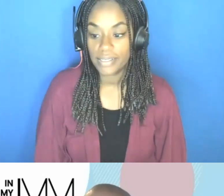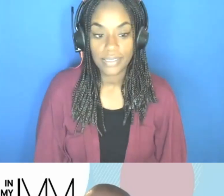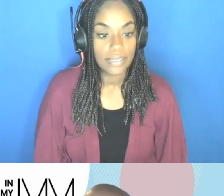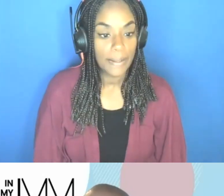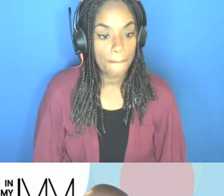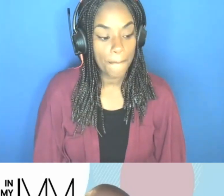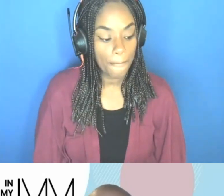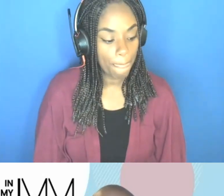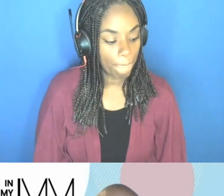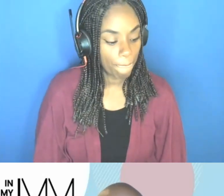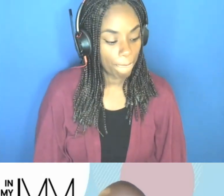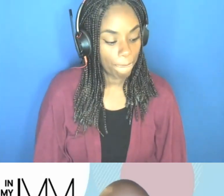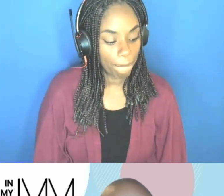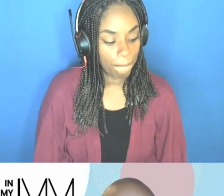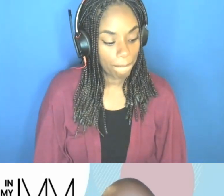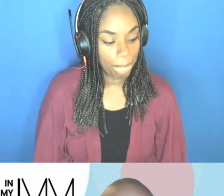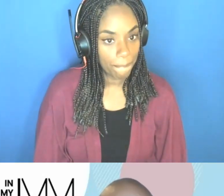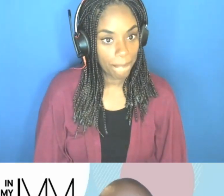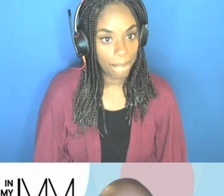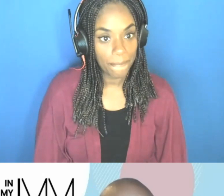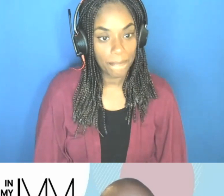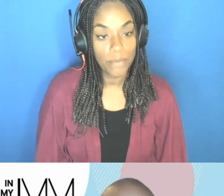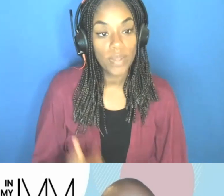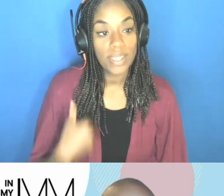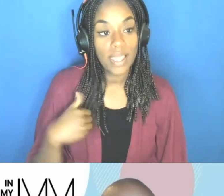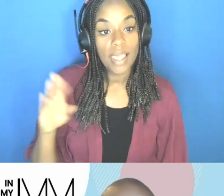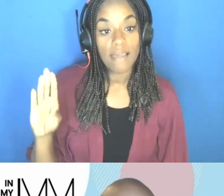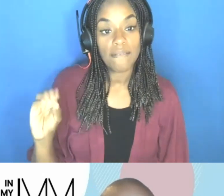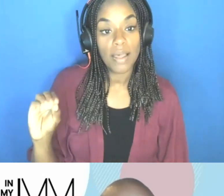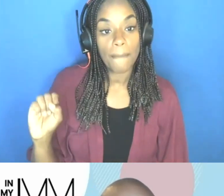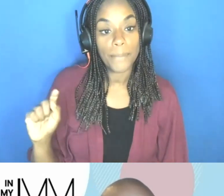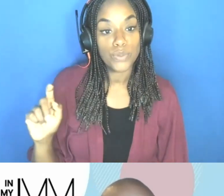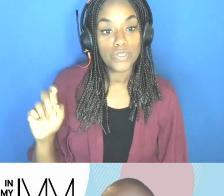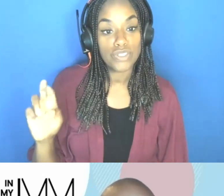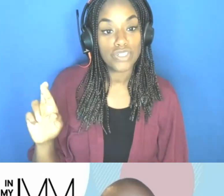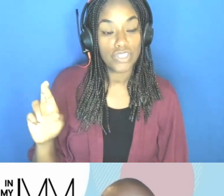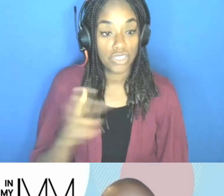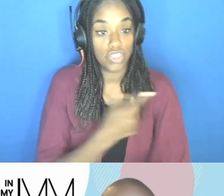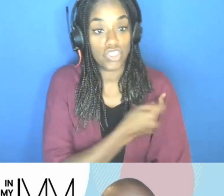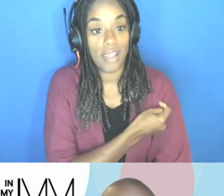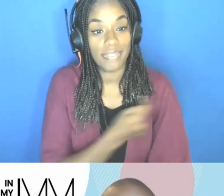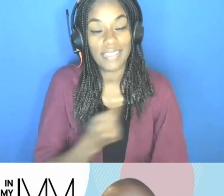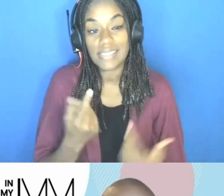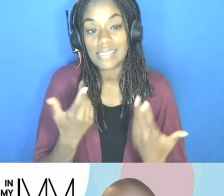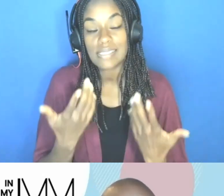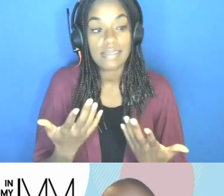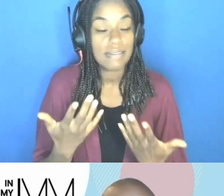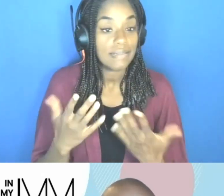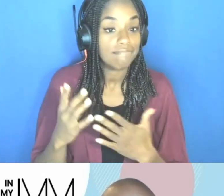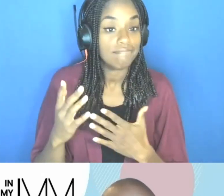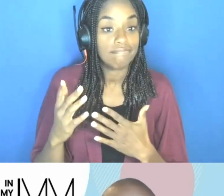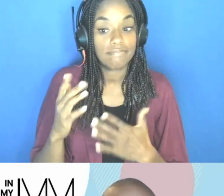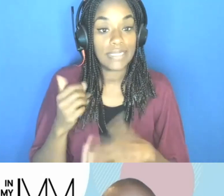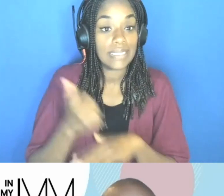that we have now a booster that is designed to address the most